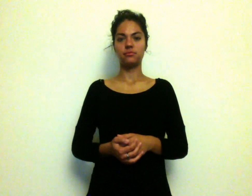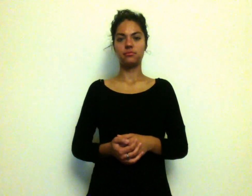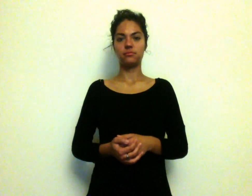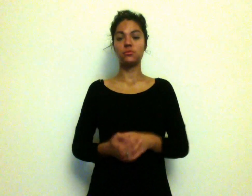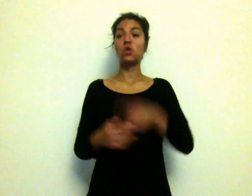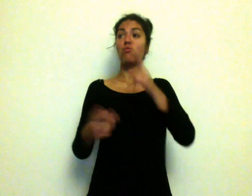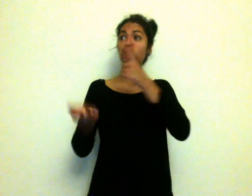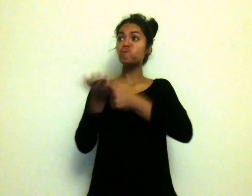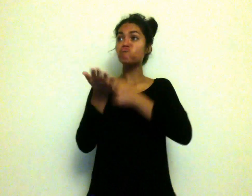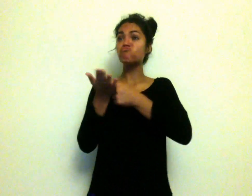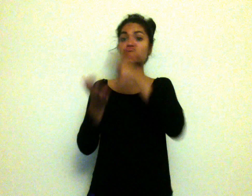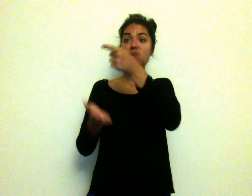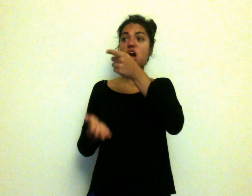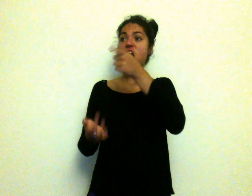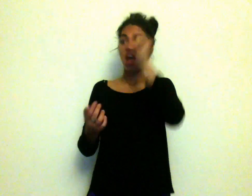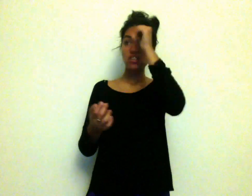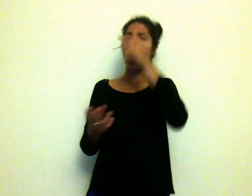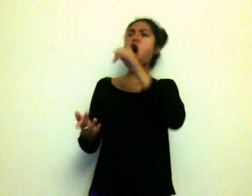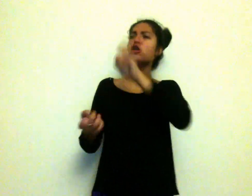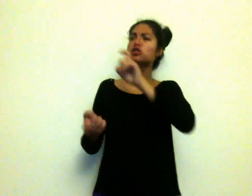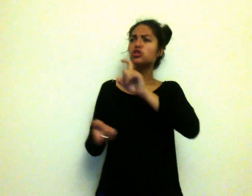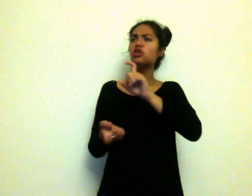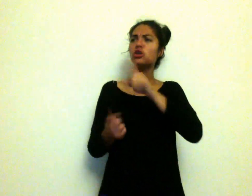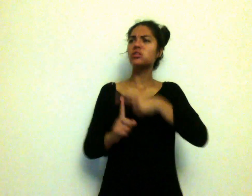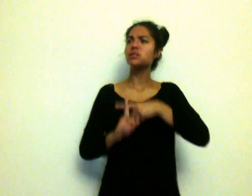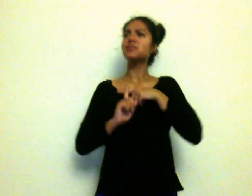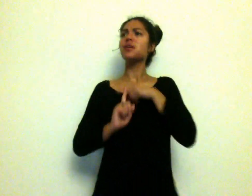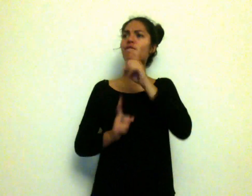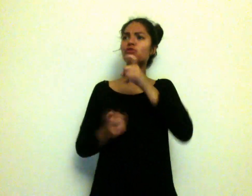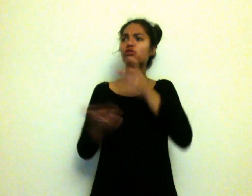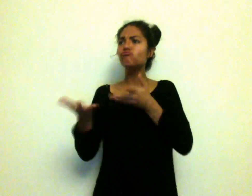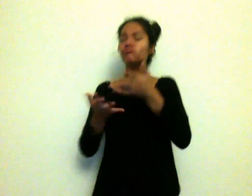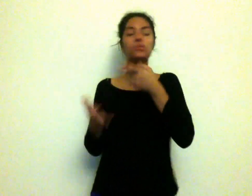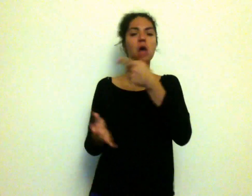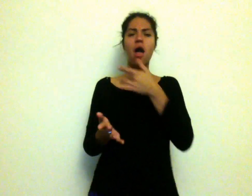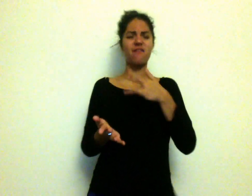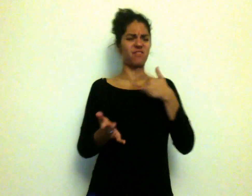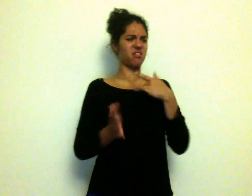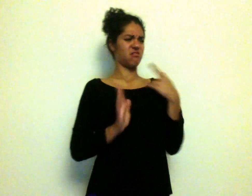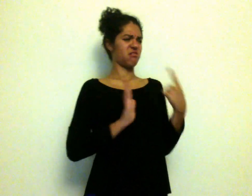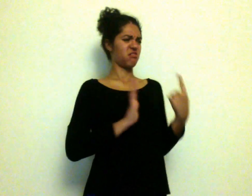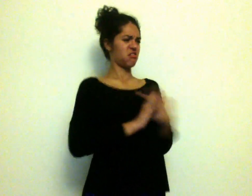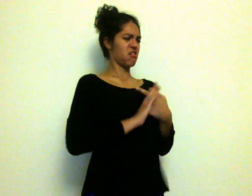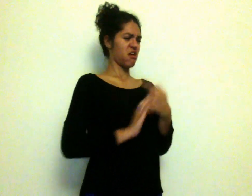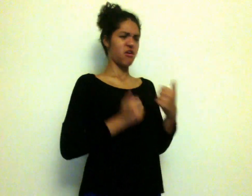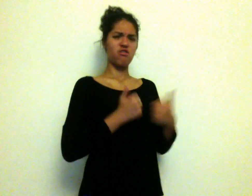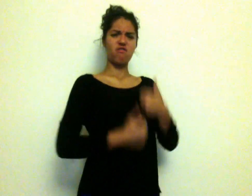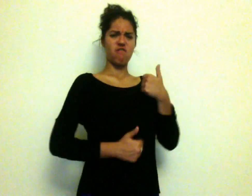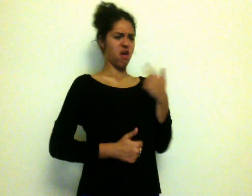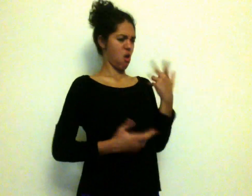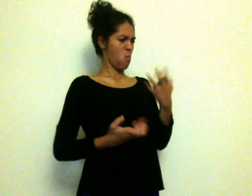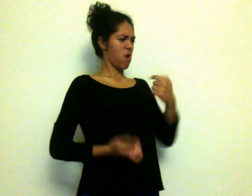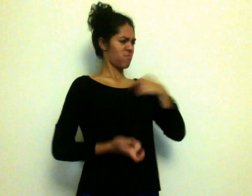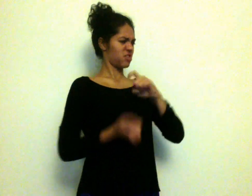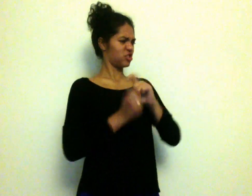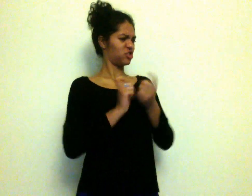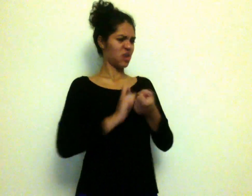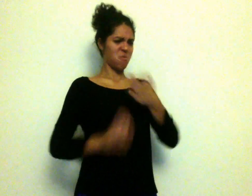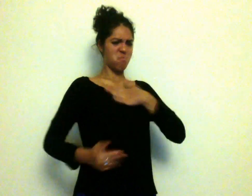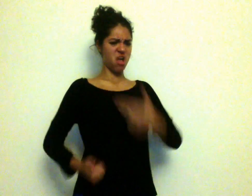upon many things that he considers culturally essential to his life. See, if you were to make a response to Christ, if you're